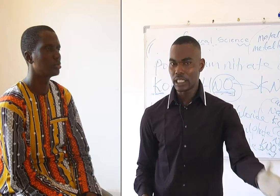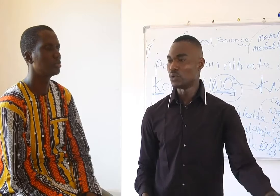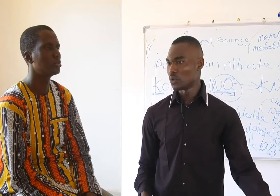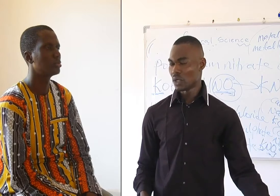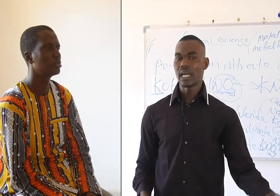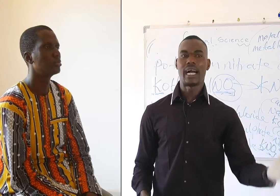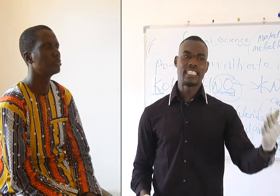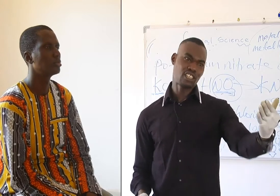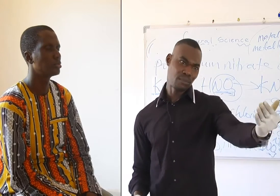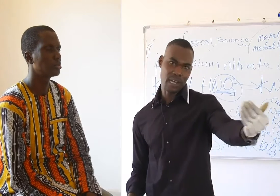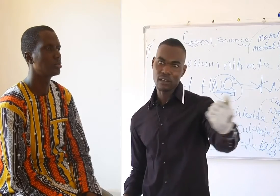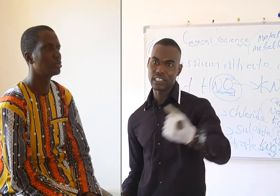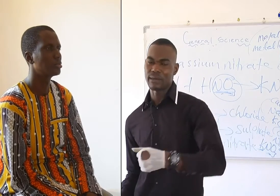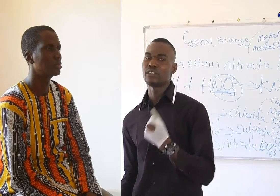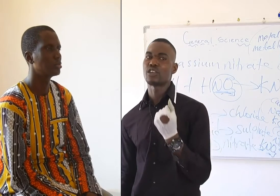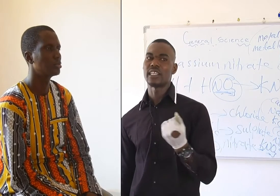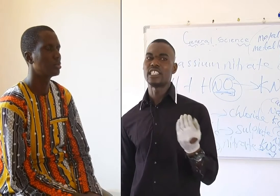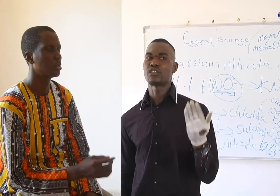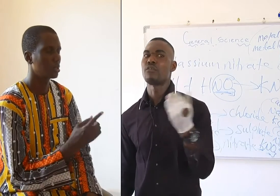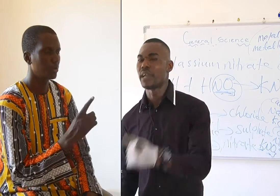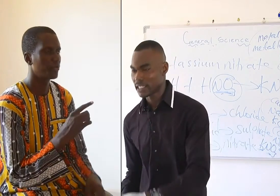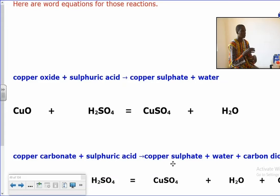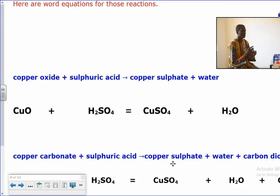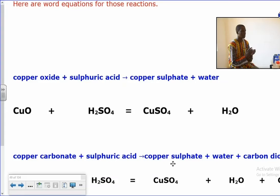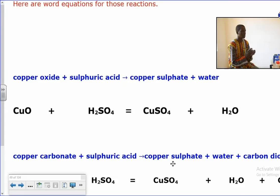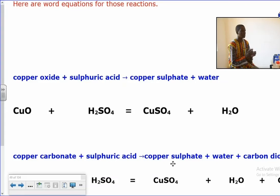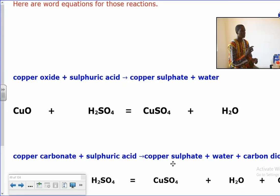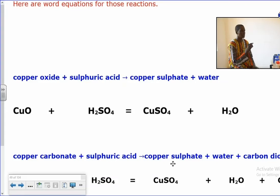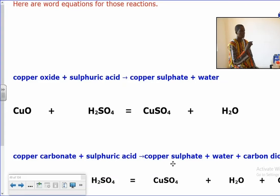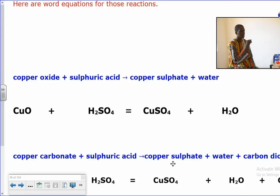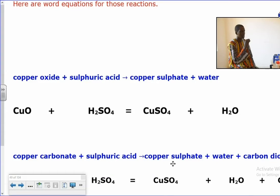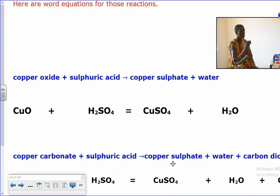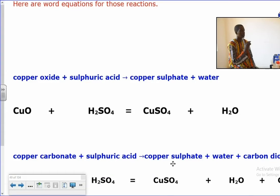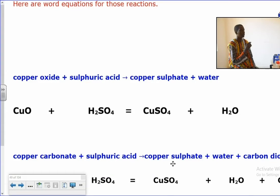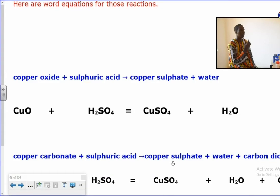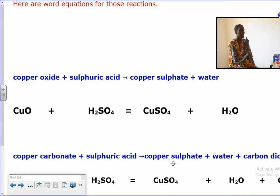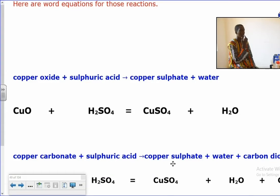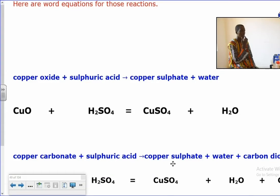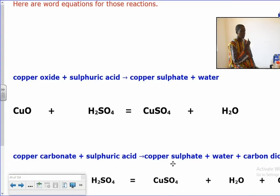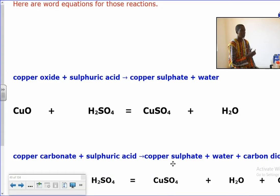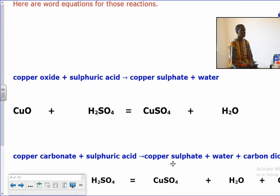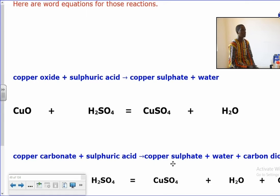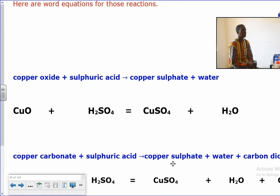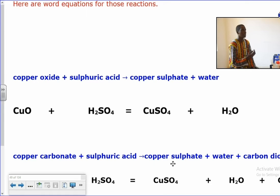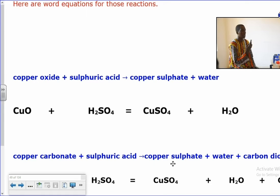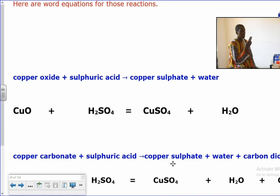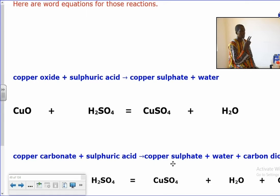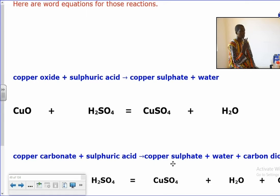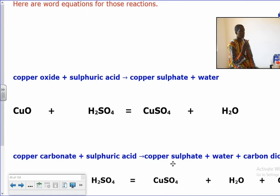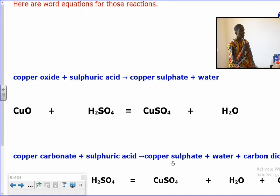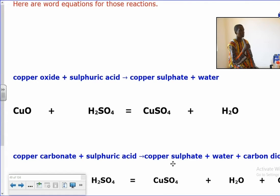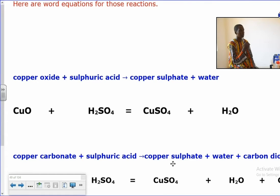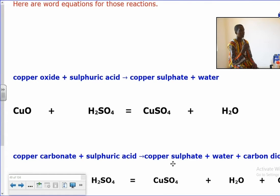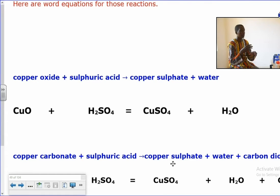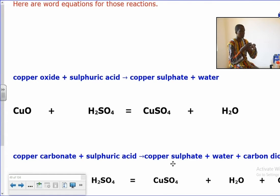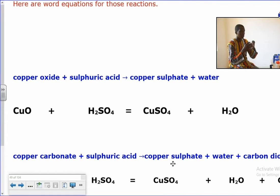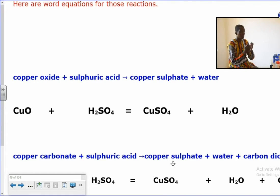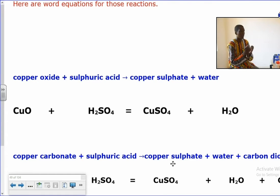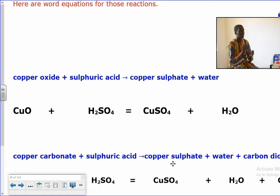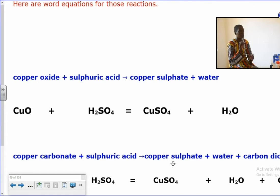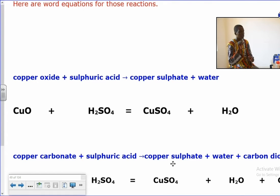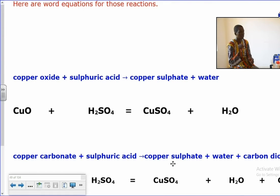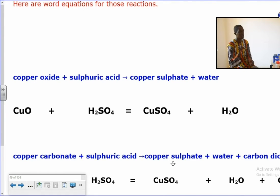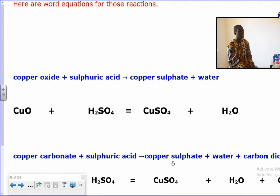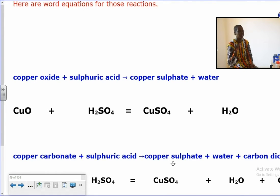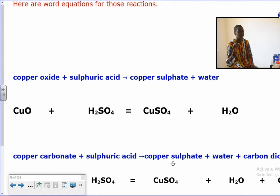copper, Cu. And the second part of the name of the salt is sulfate. Why? Because it comes from sulfuric acid, please.